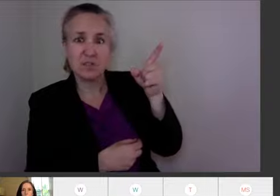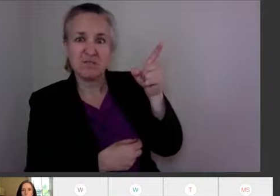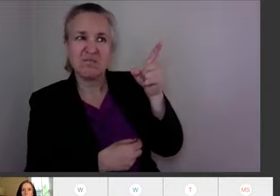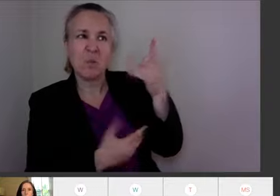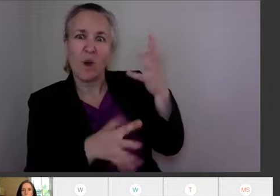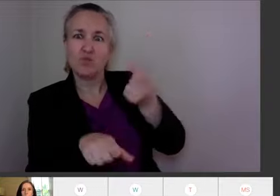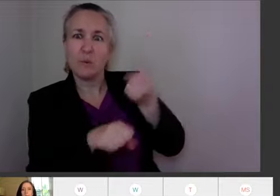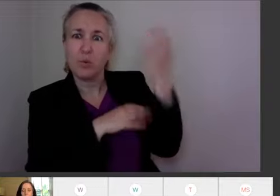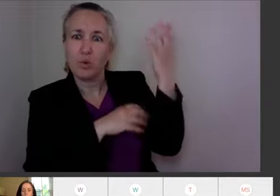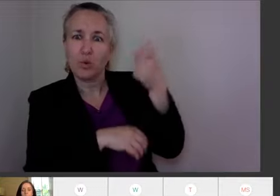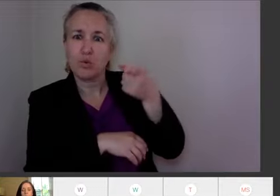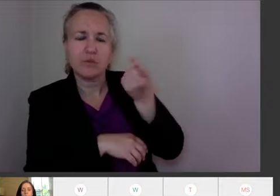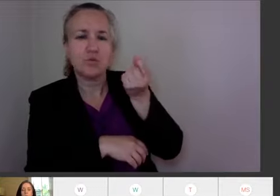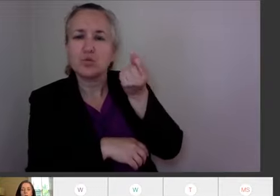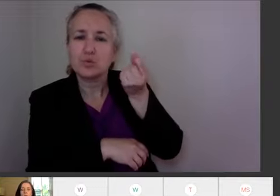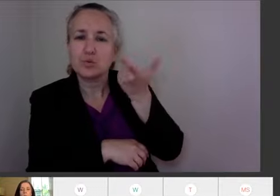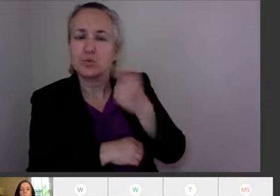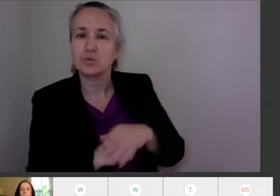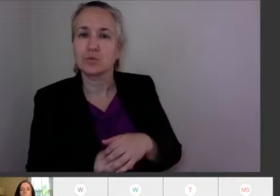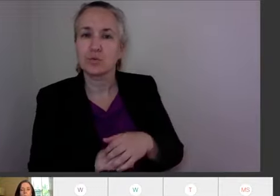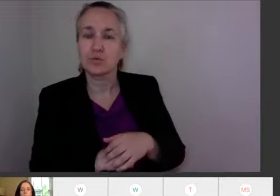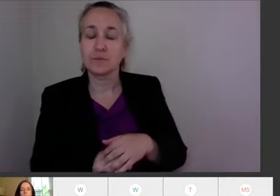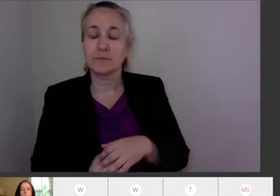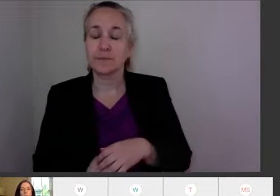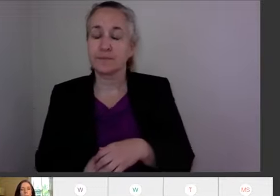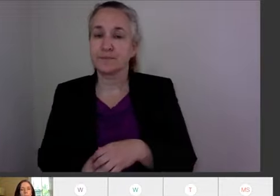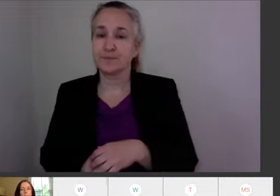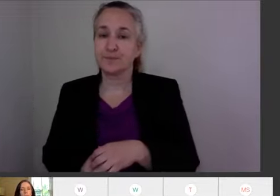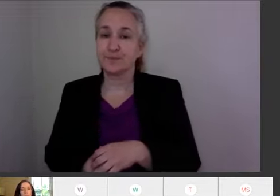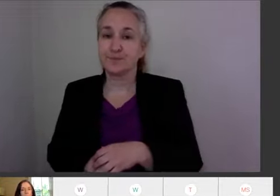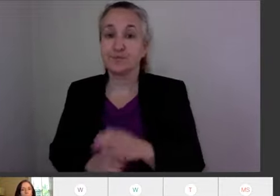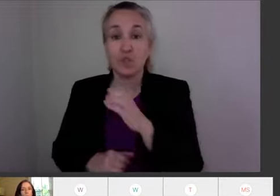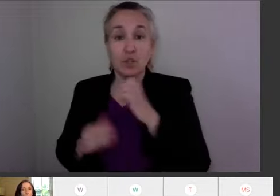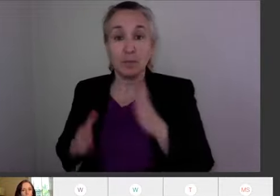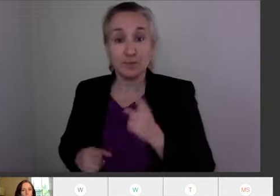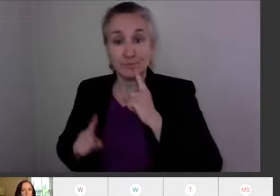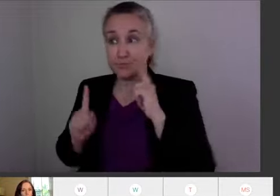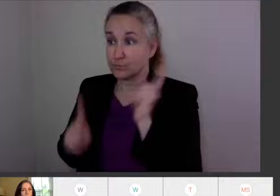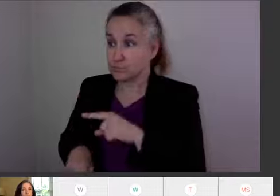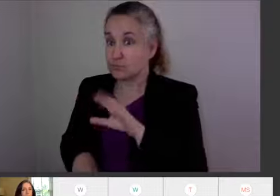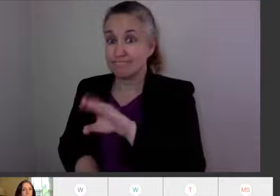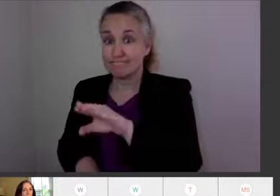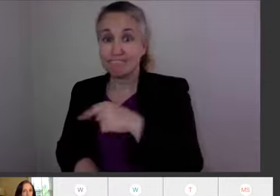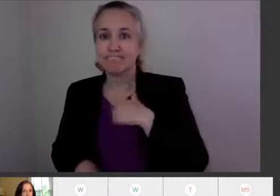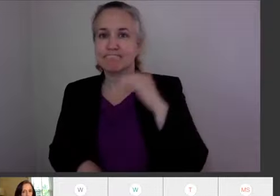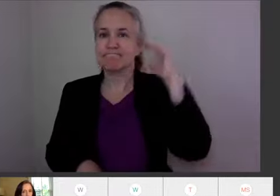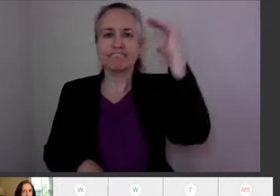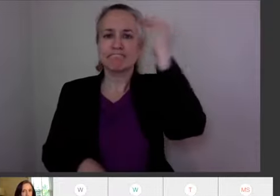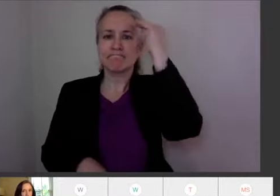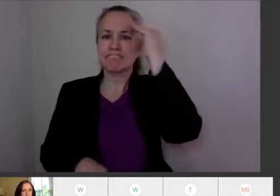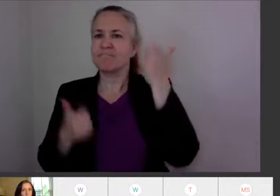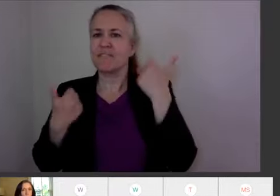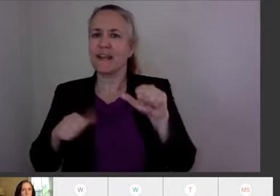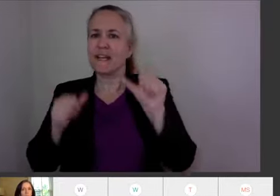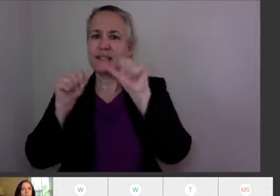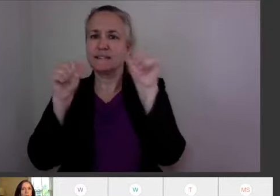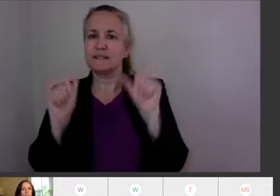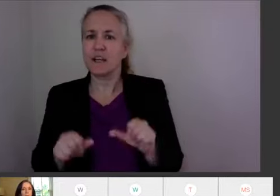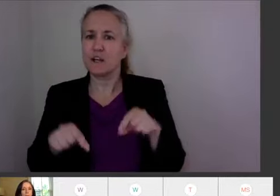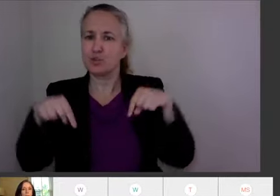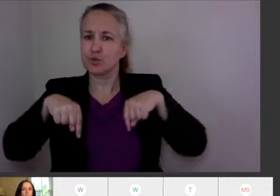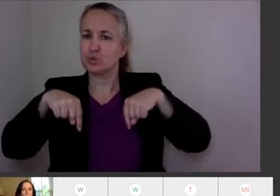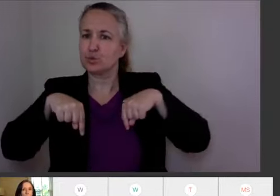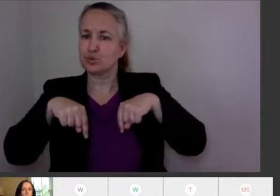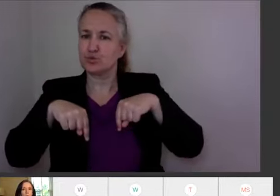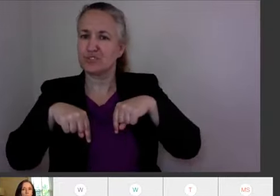from county property? Mm-hmm. So, Todd, I'm actually not aware of any statues that